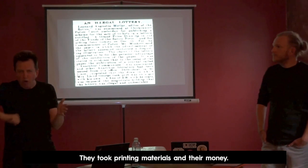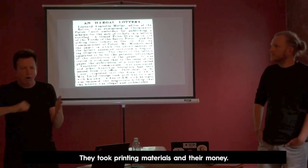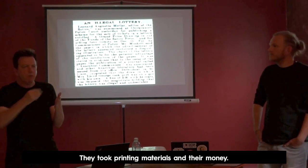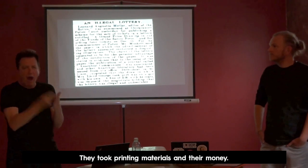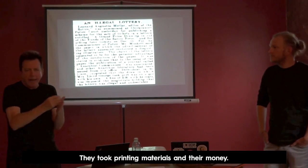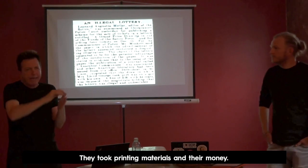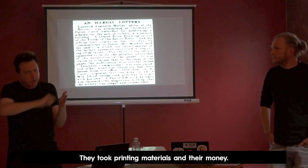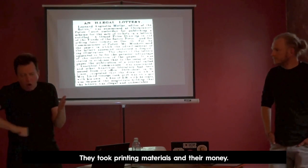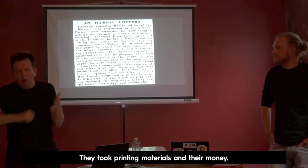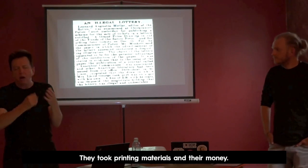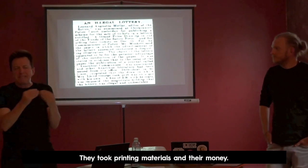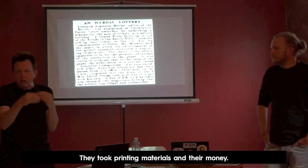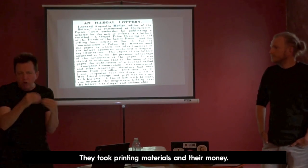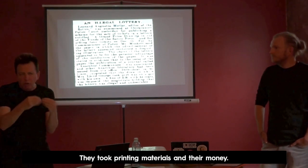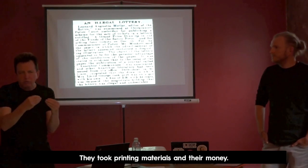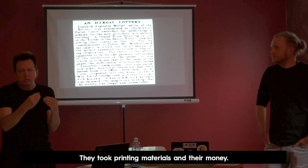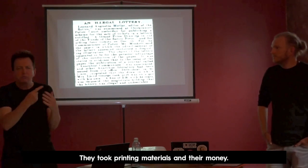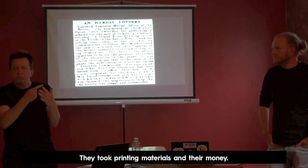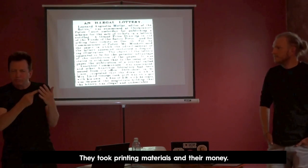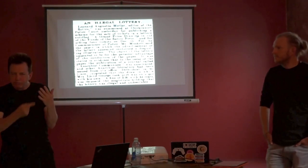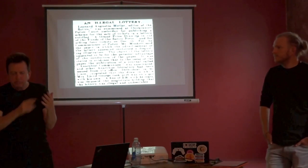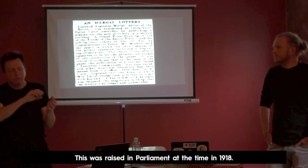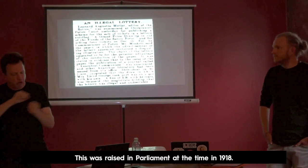printing materials, they took their money.